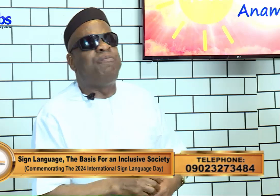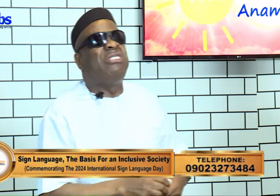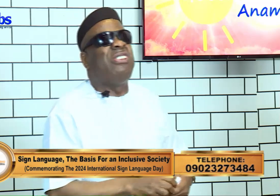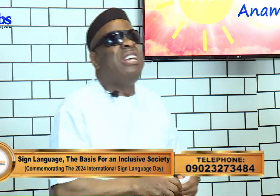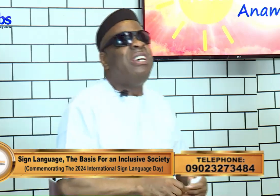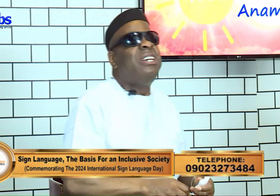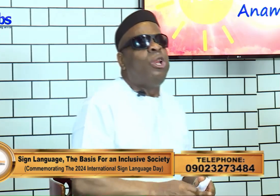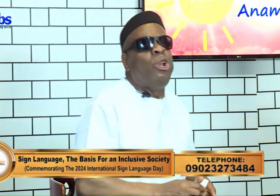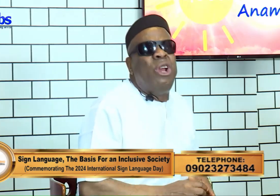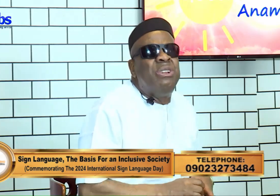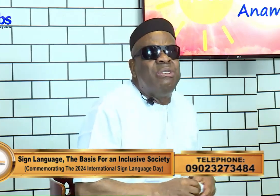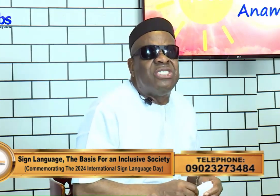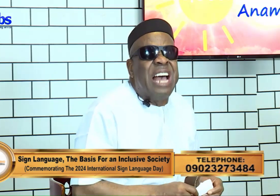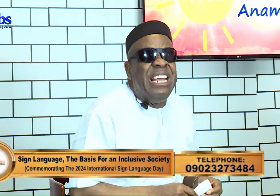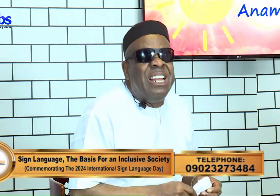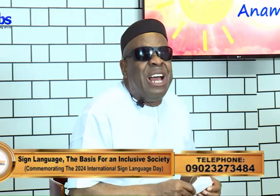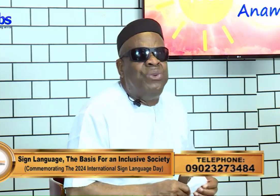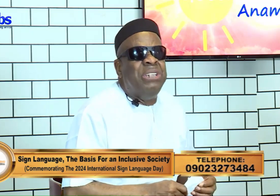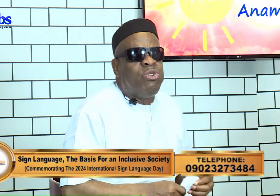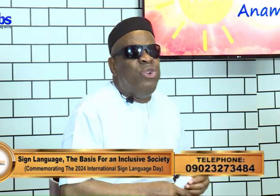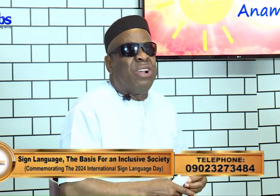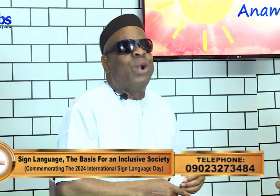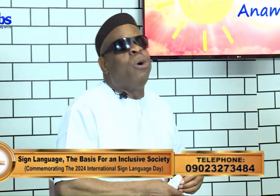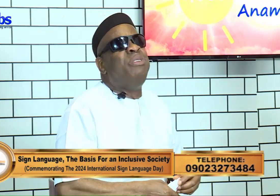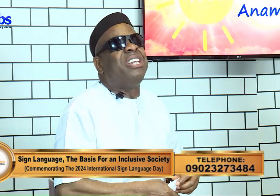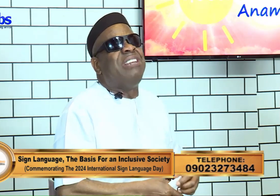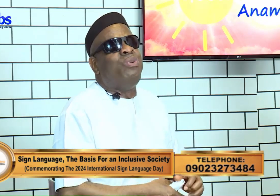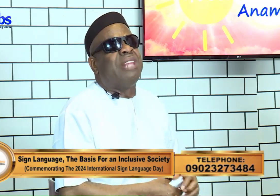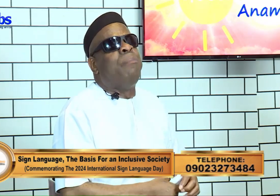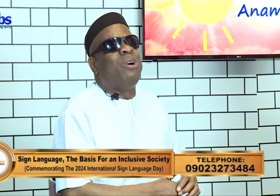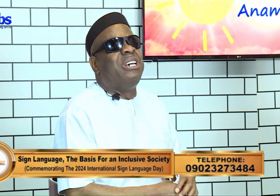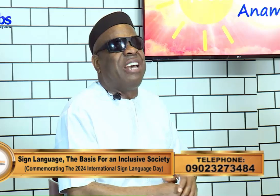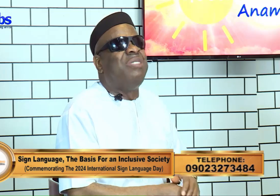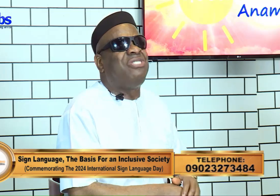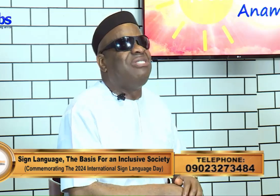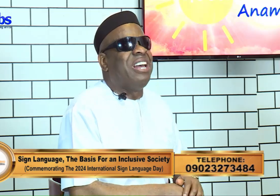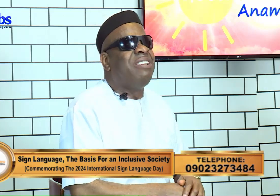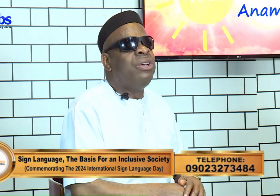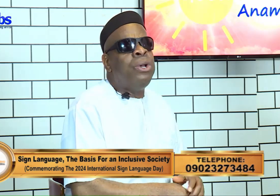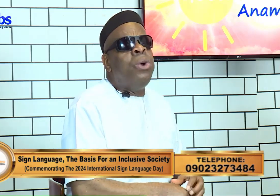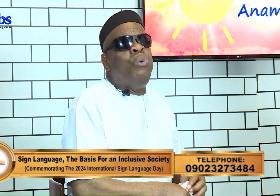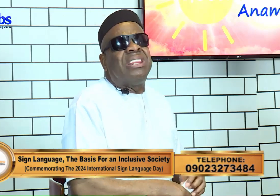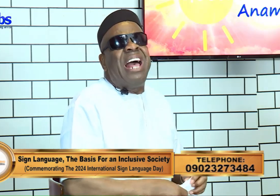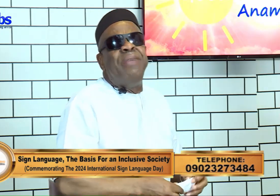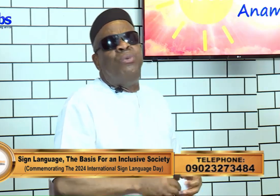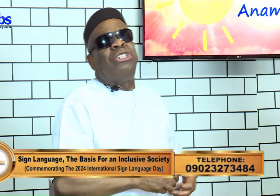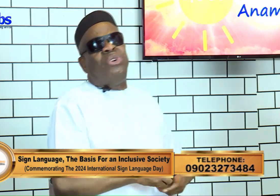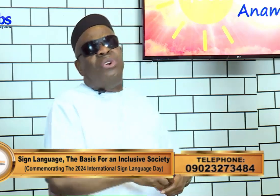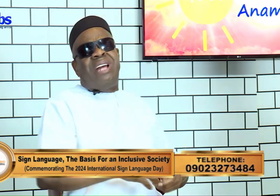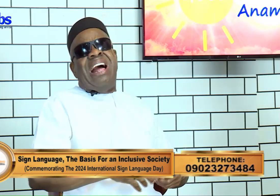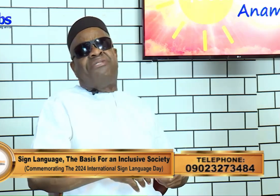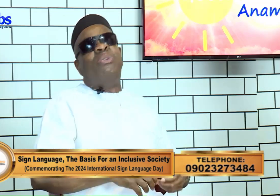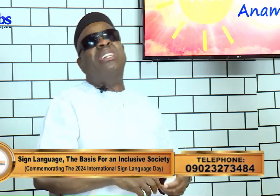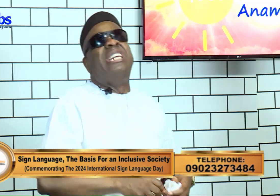business person, learn sign language so you can communicate with our brothers and sisters. With time, we